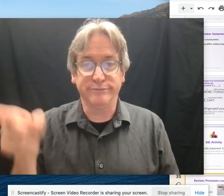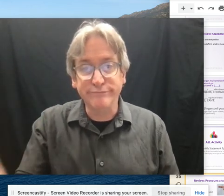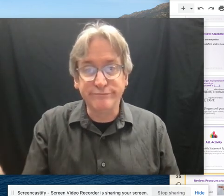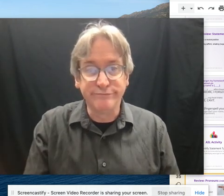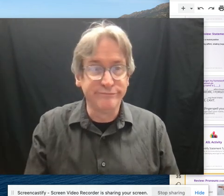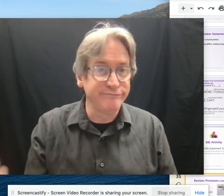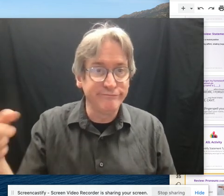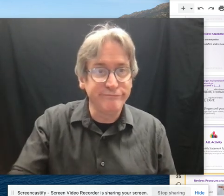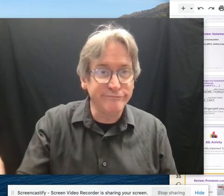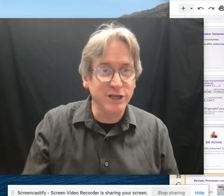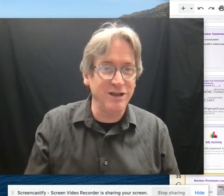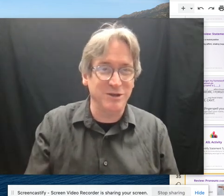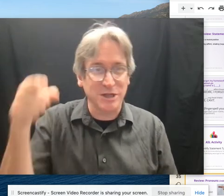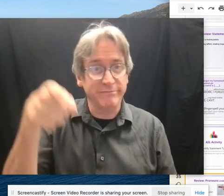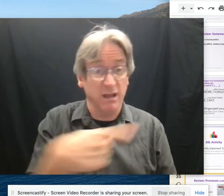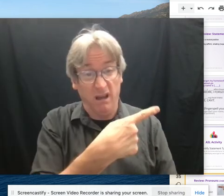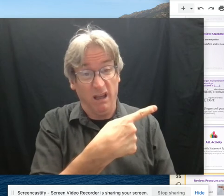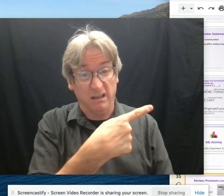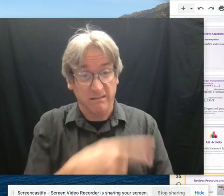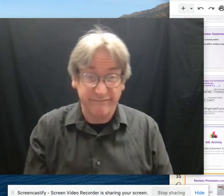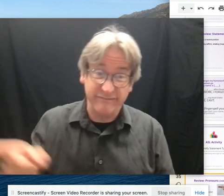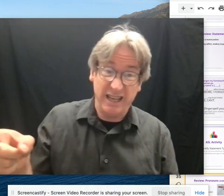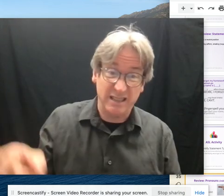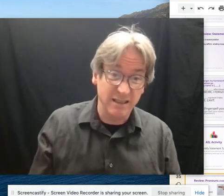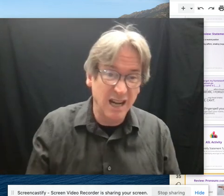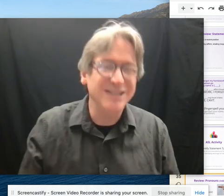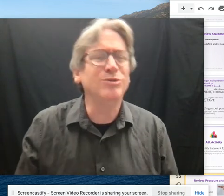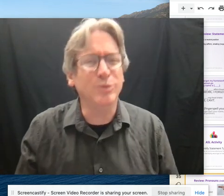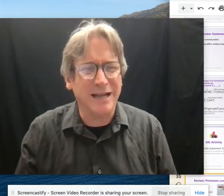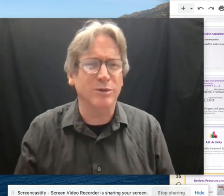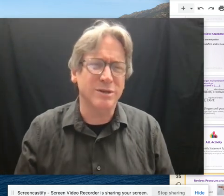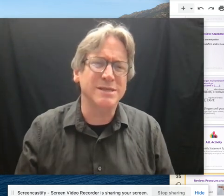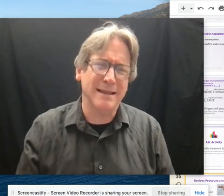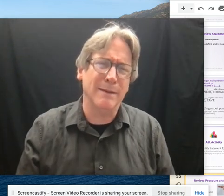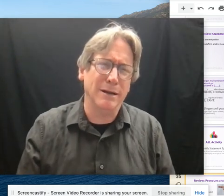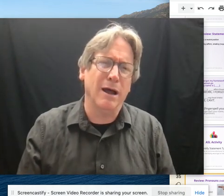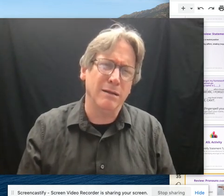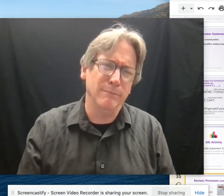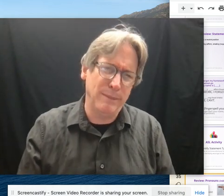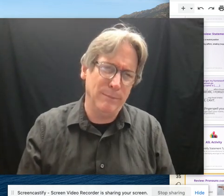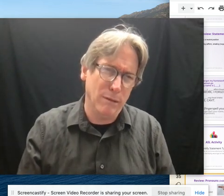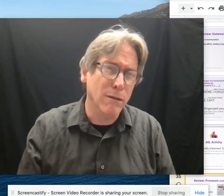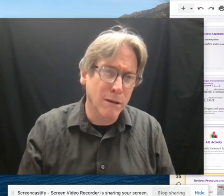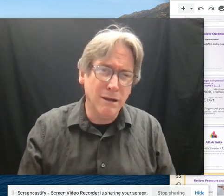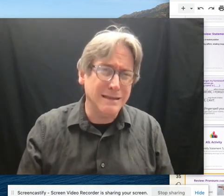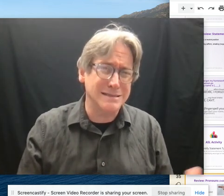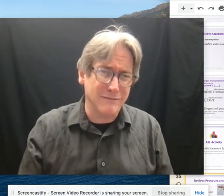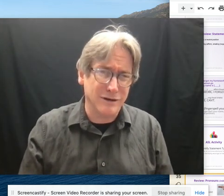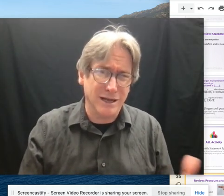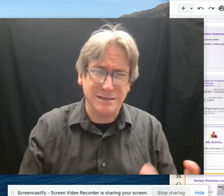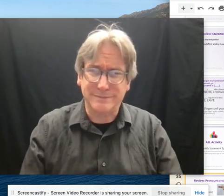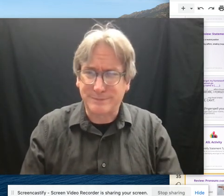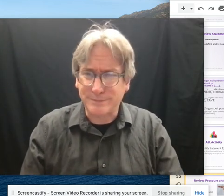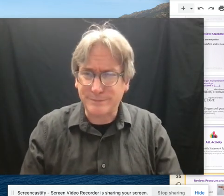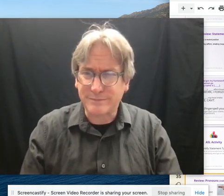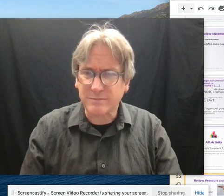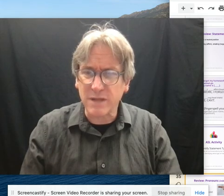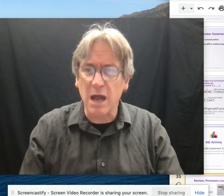it. Usually, it. Don't do that. Don't say that about people. That's not very